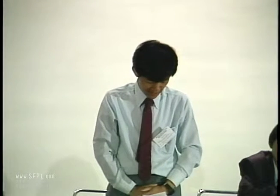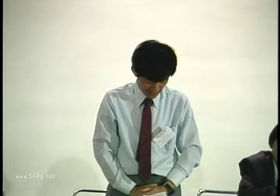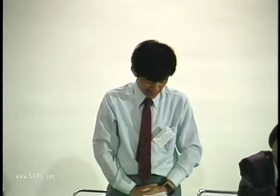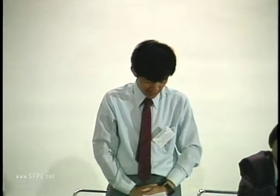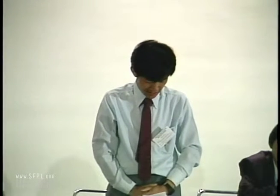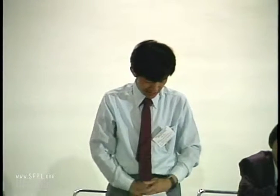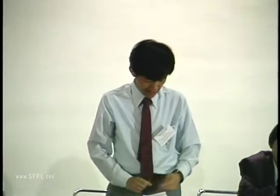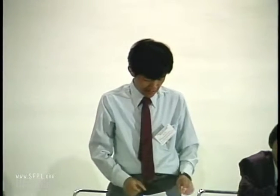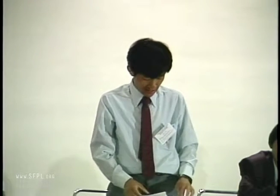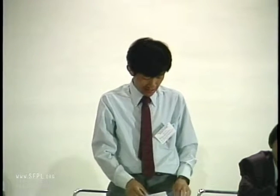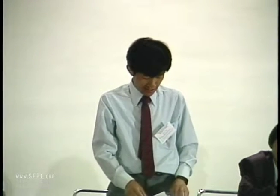interested in books.